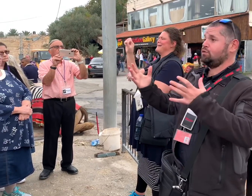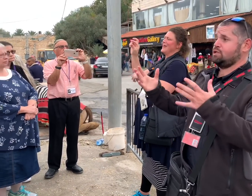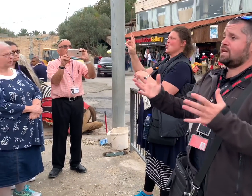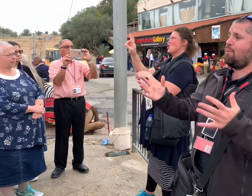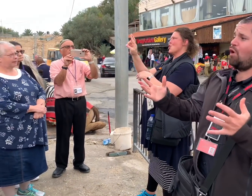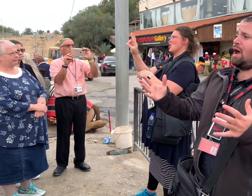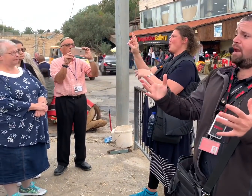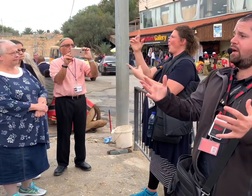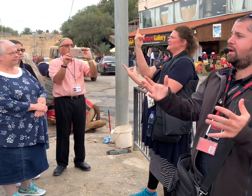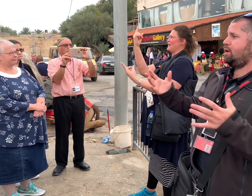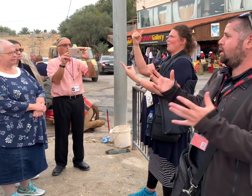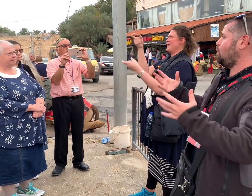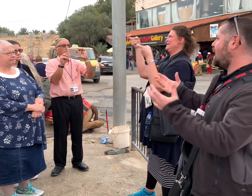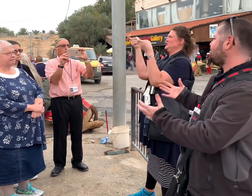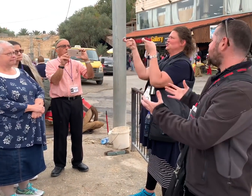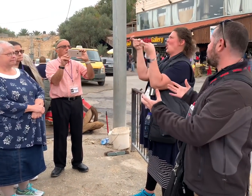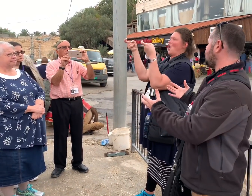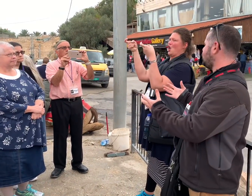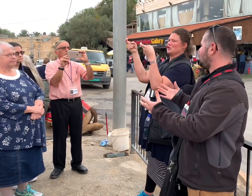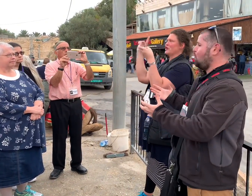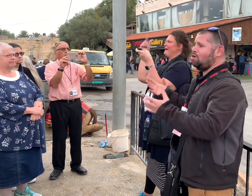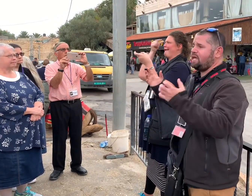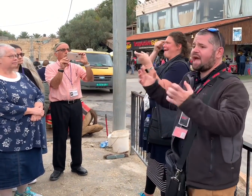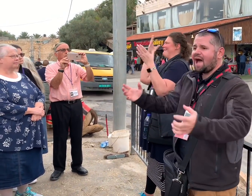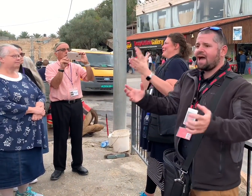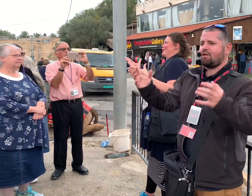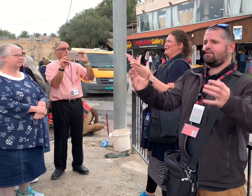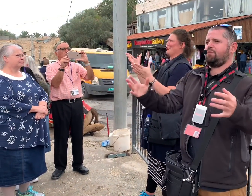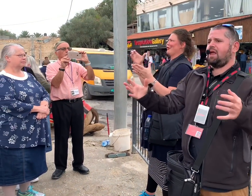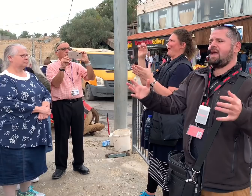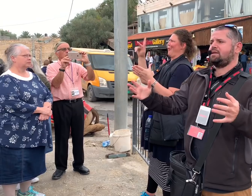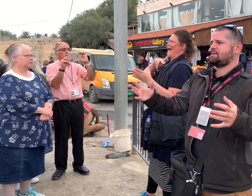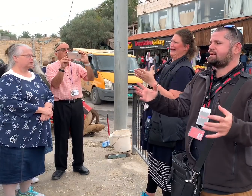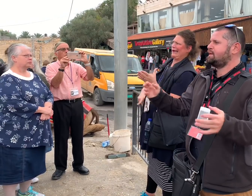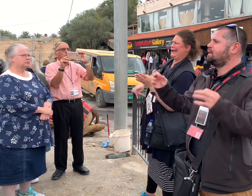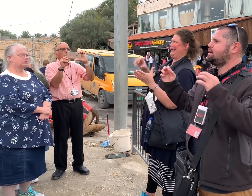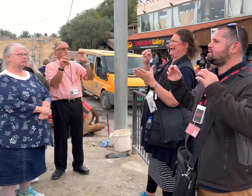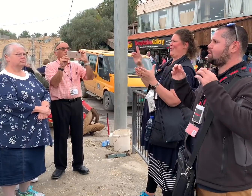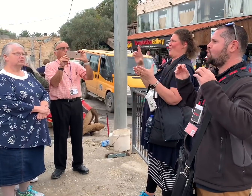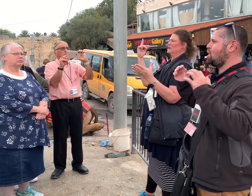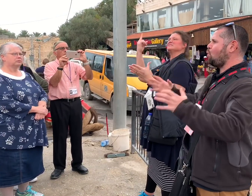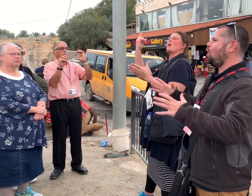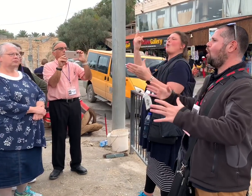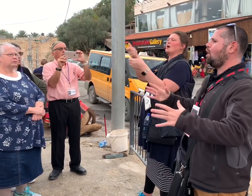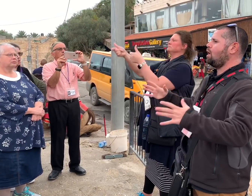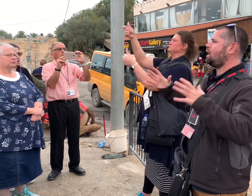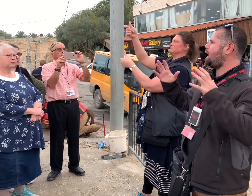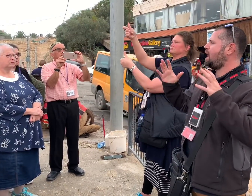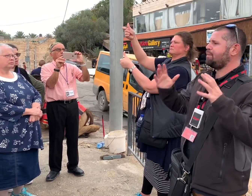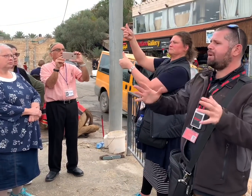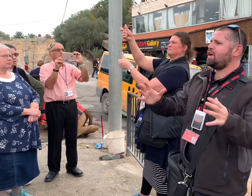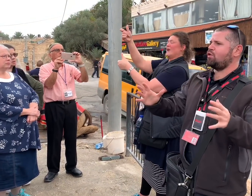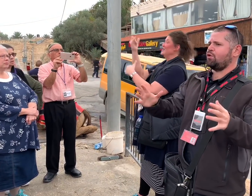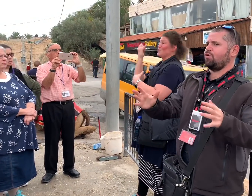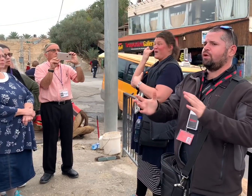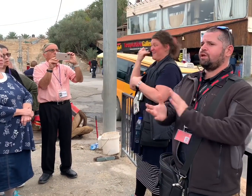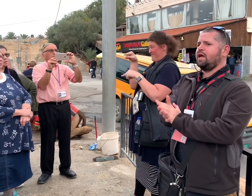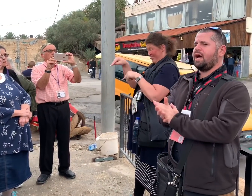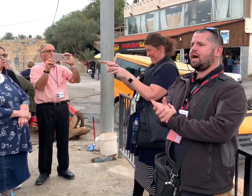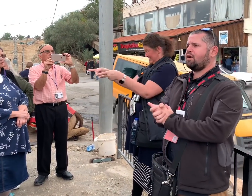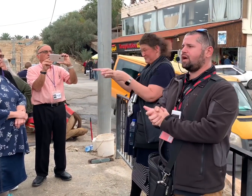or someone, governor or the head of the place. So a wall and a